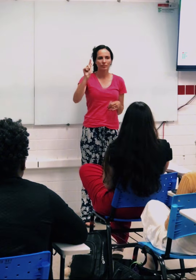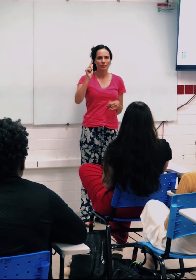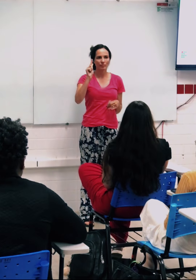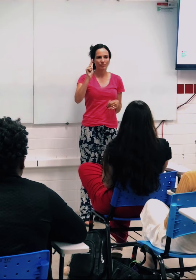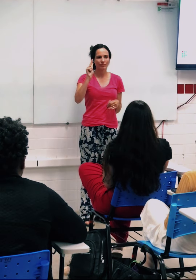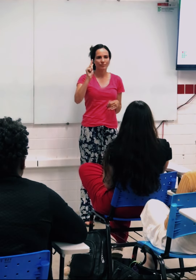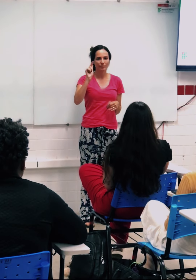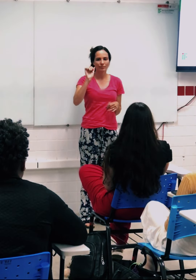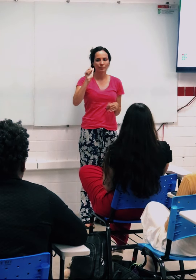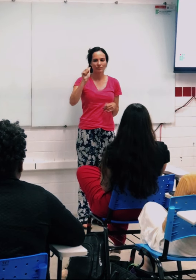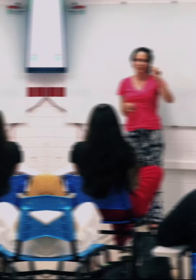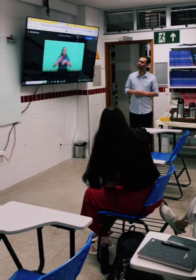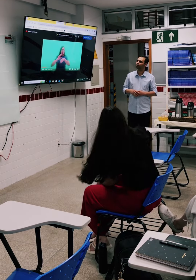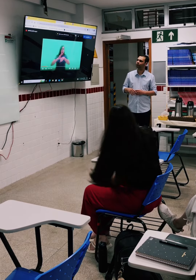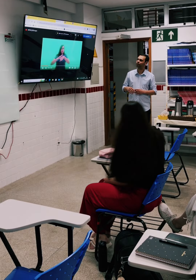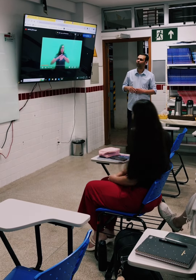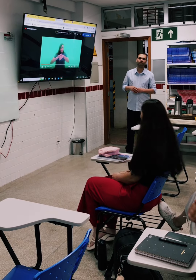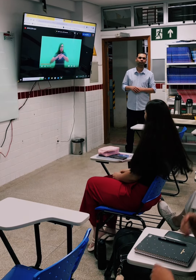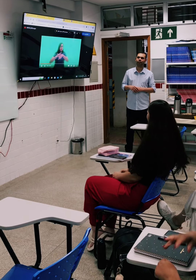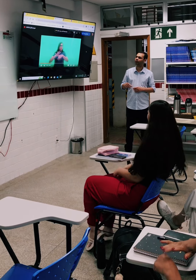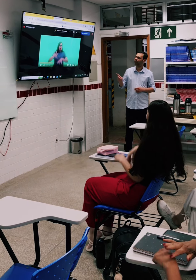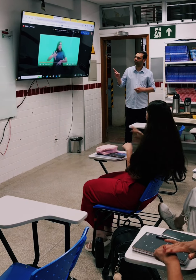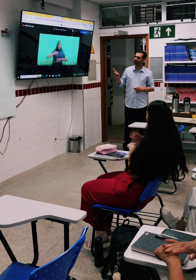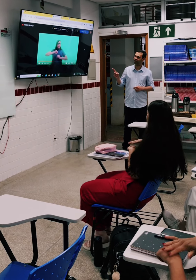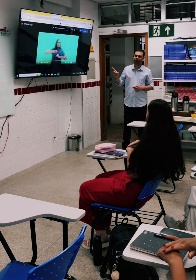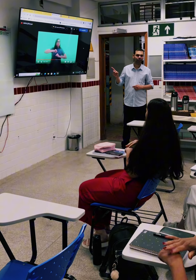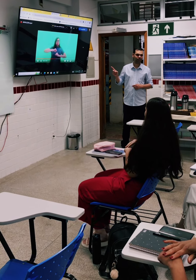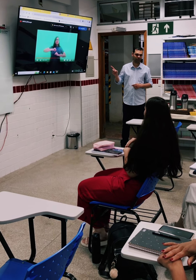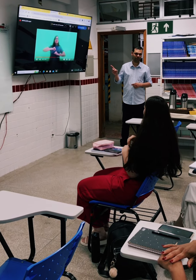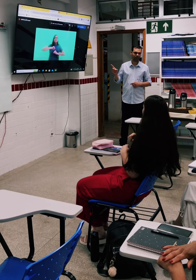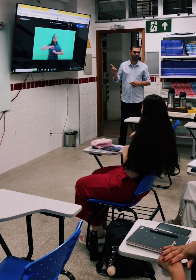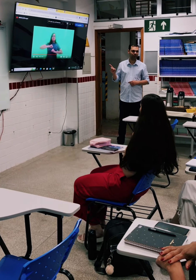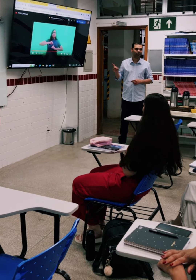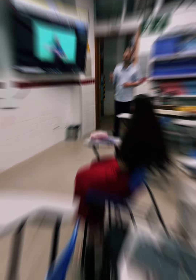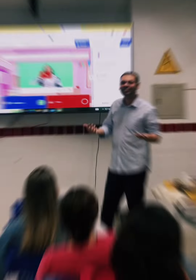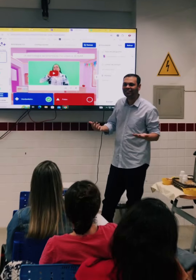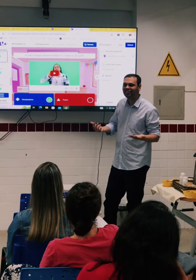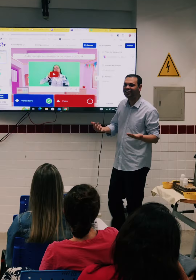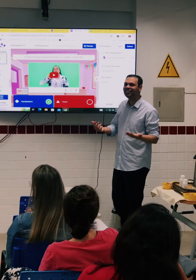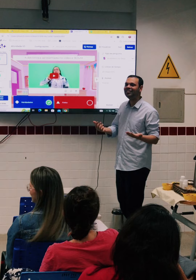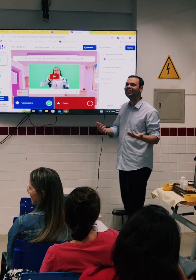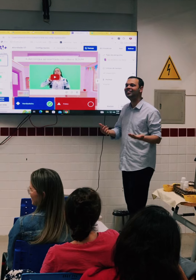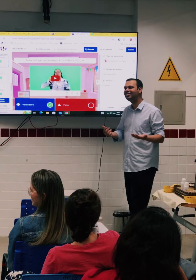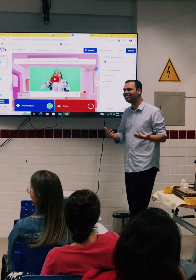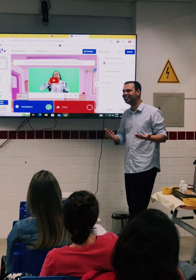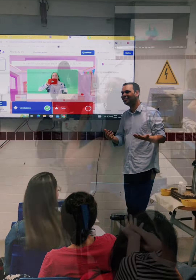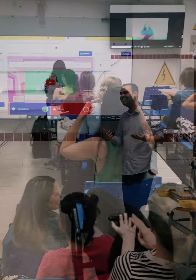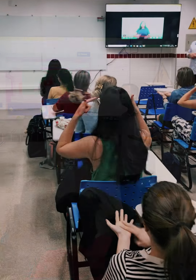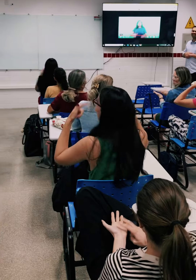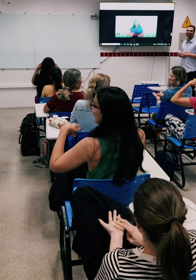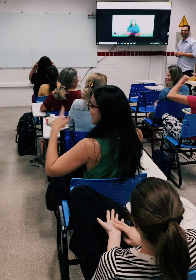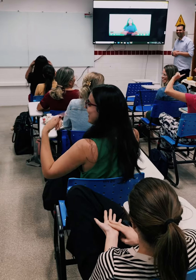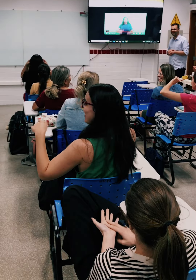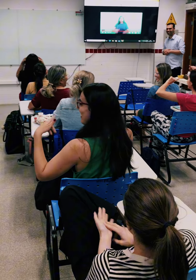deal I take it in and let it go But I ain't worried about it right now Keeping dreams alive,